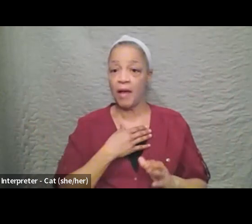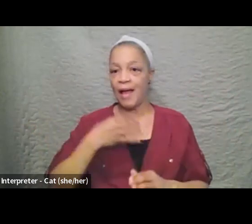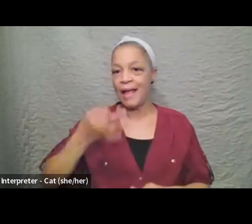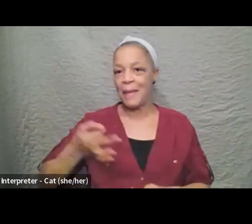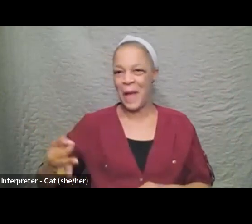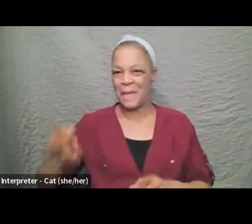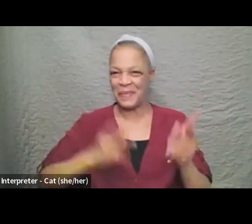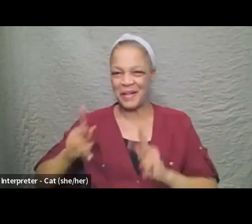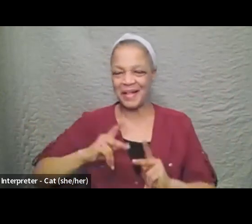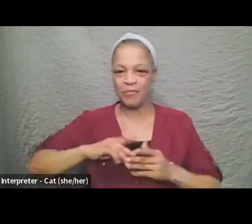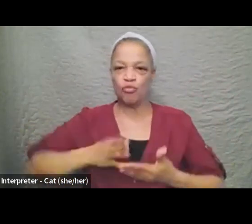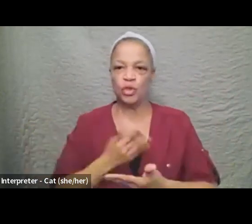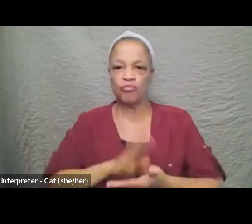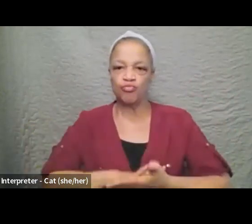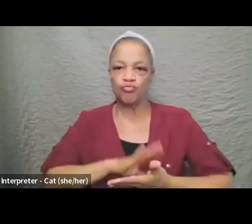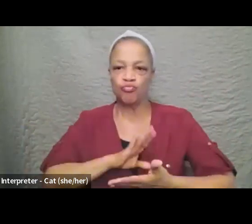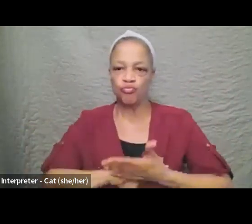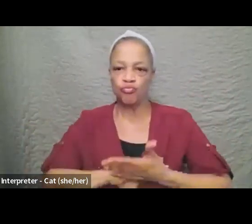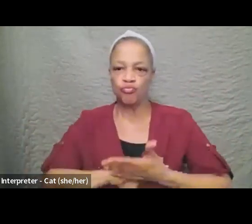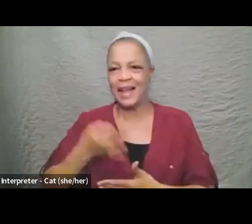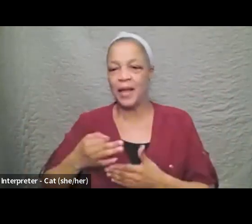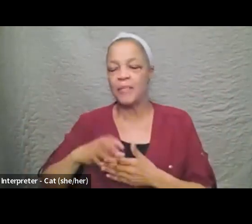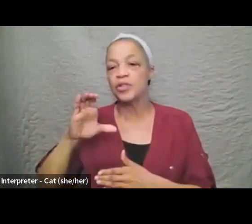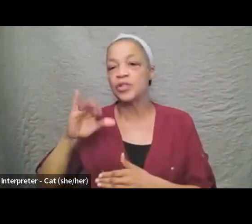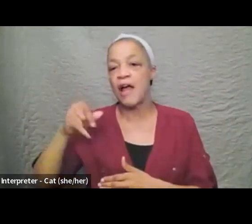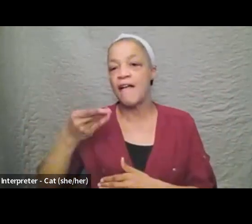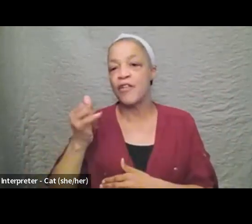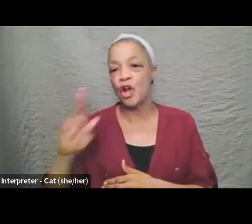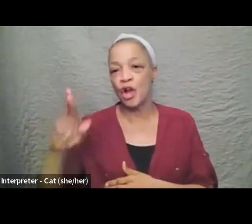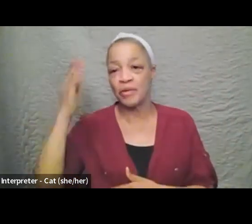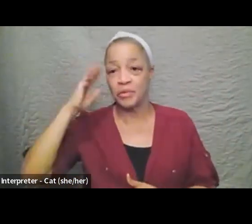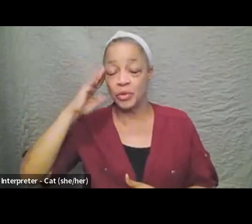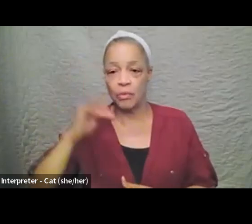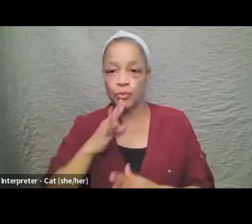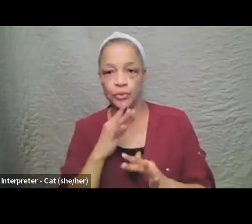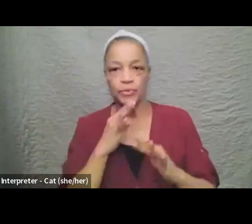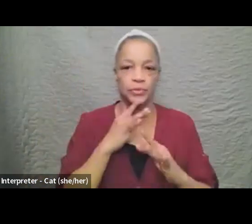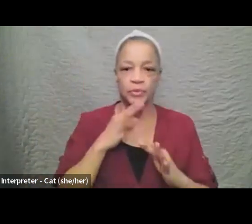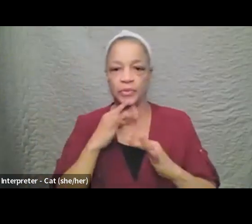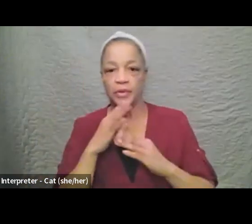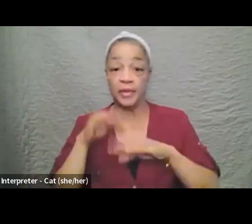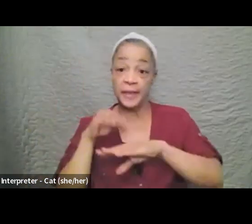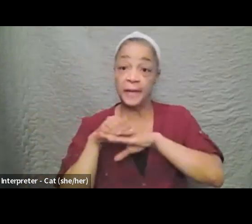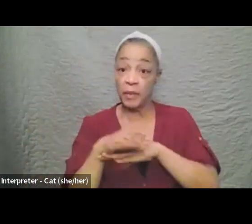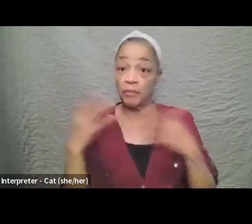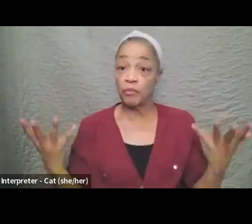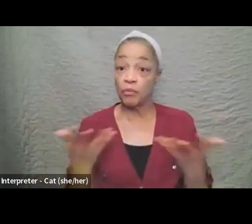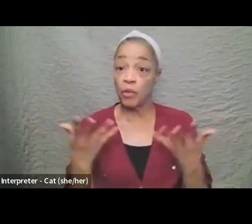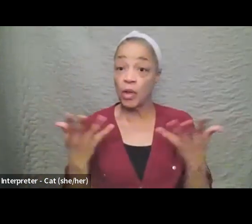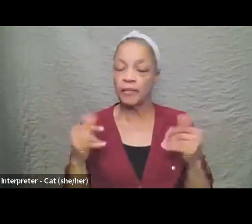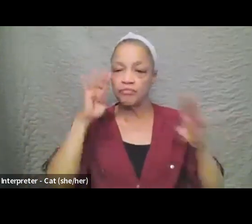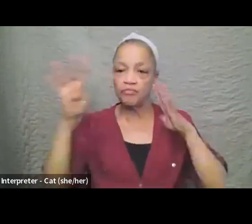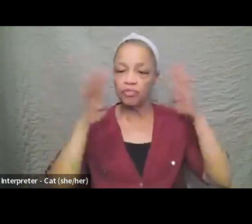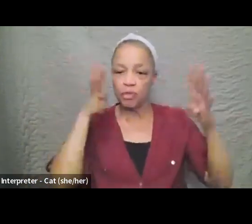this is very much like a hip hop cipher. The impact of this is the creation of